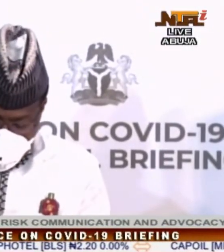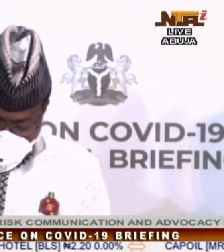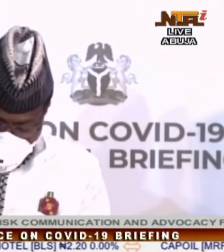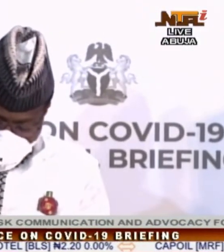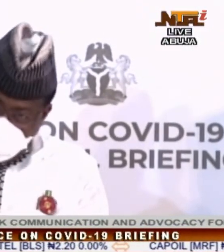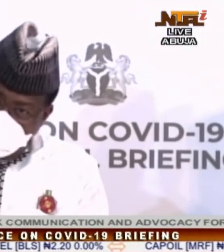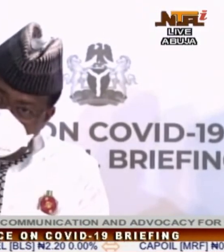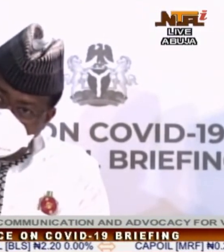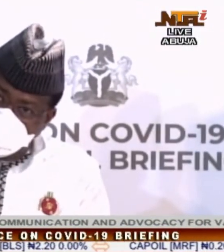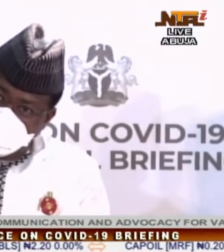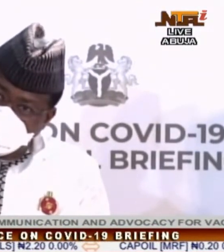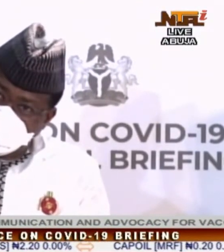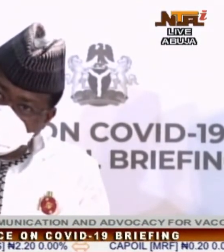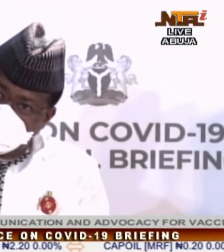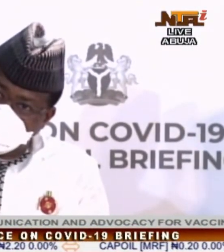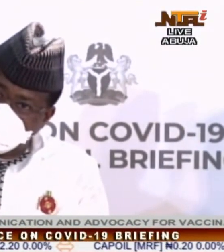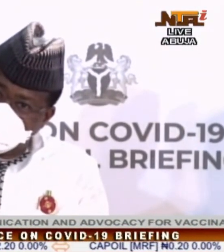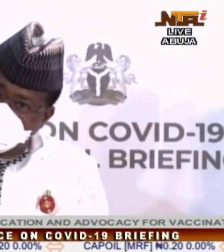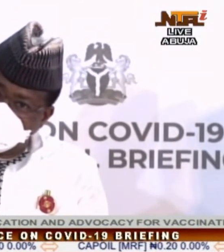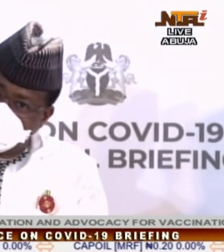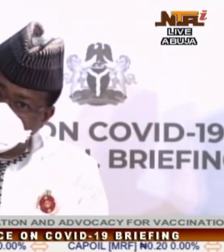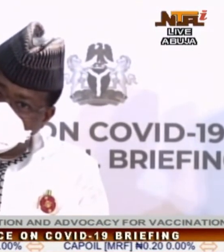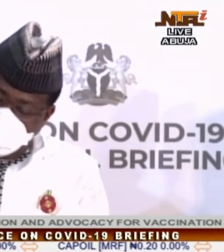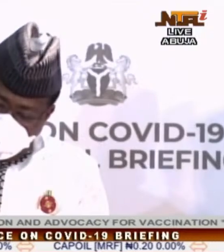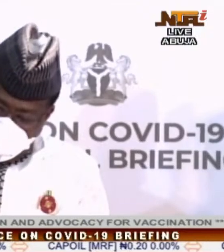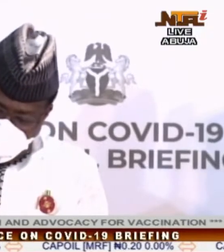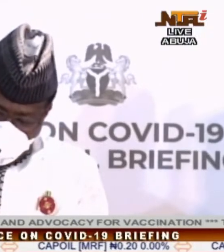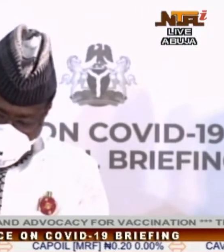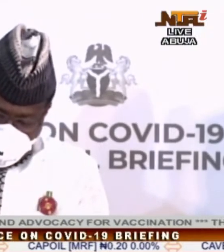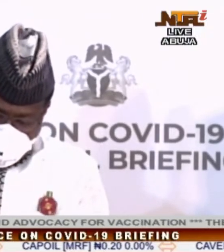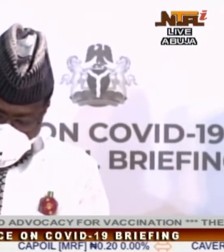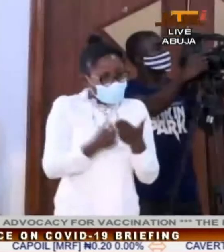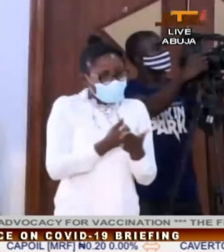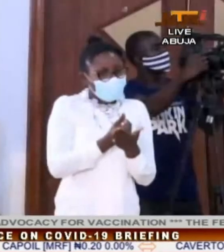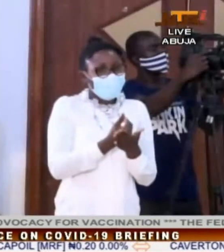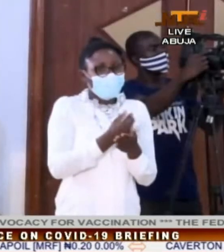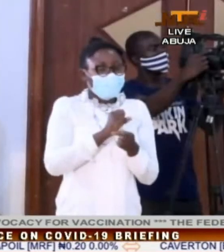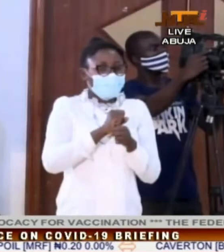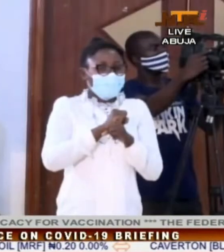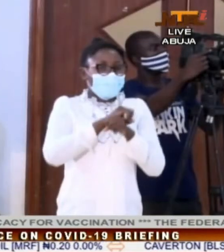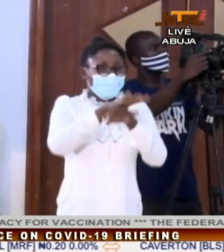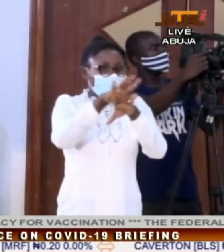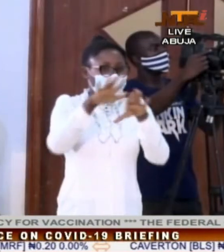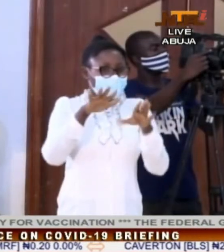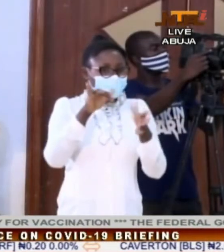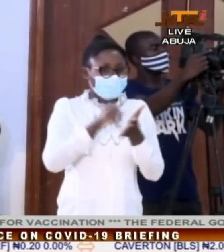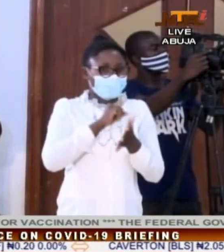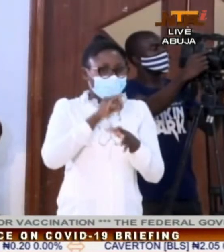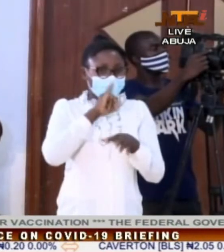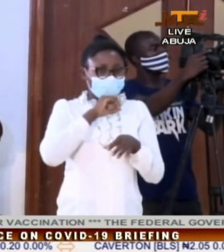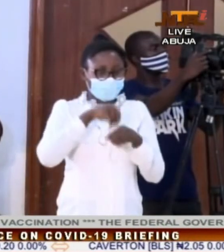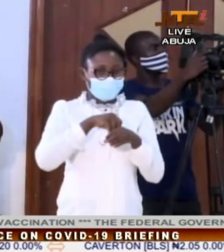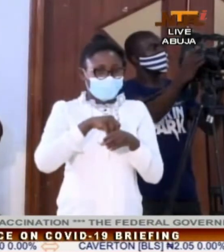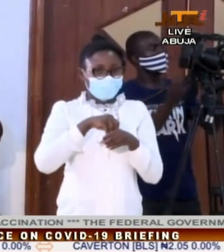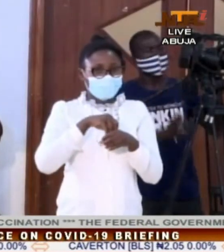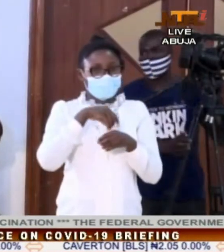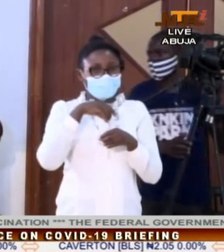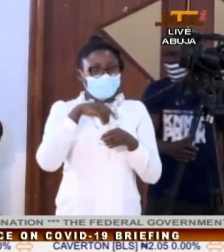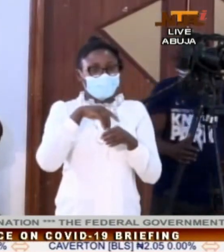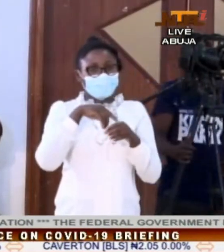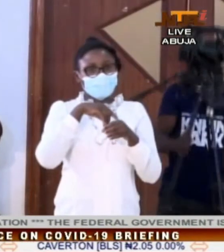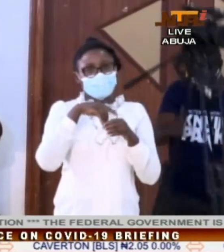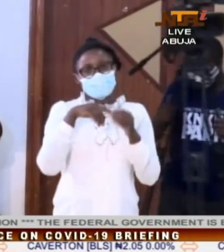about their efficacy regarding the new strain of COVID-19? And then the second question, I'll be